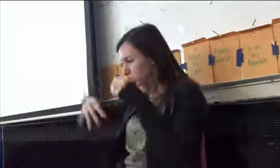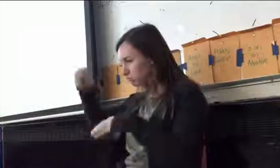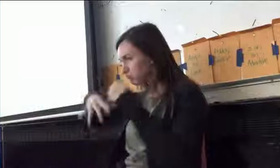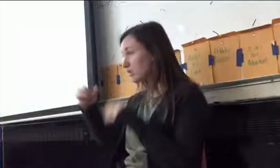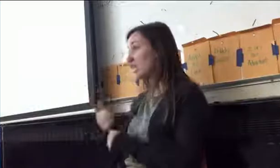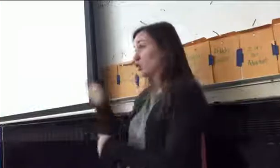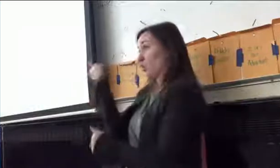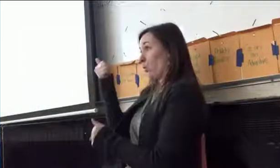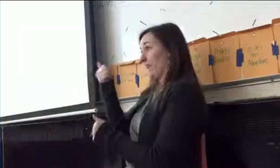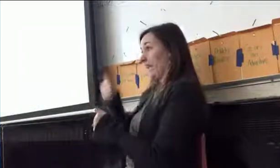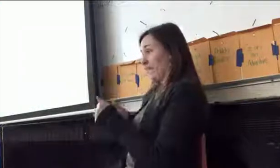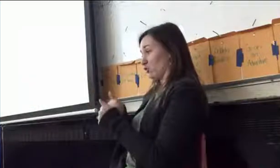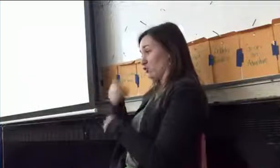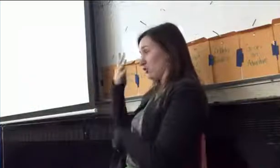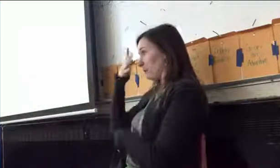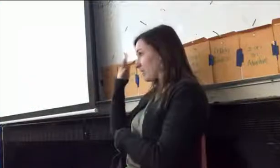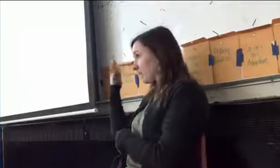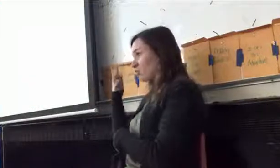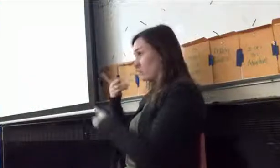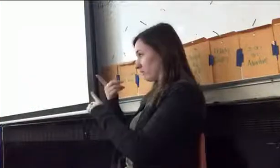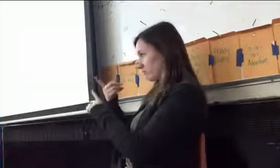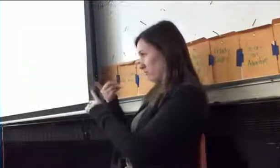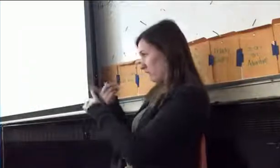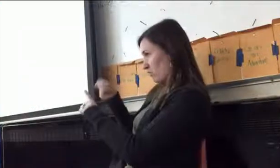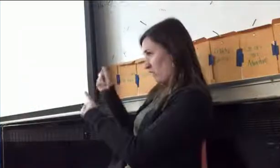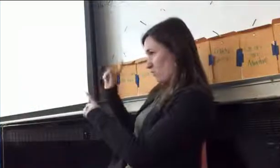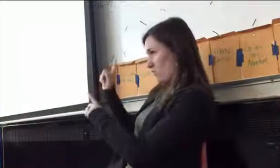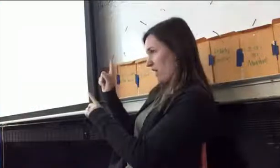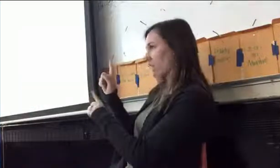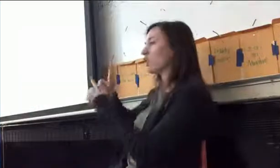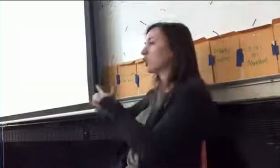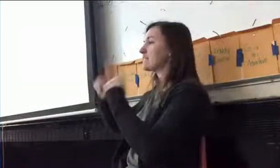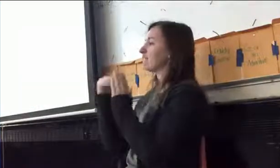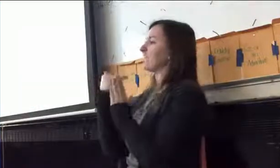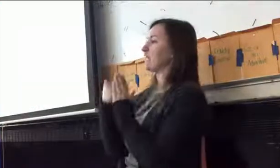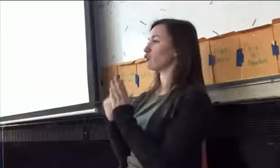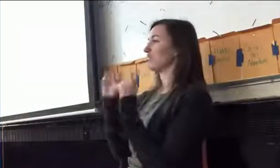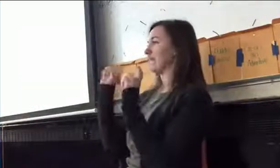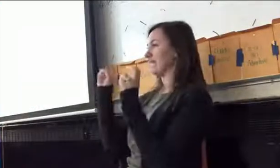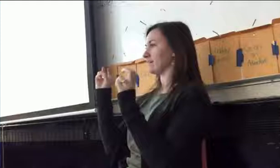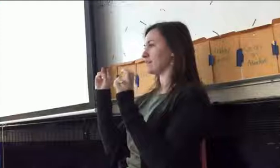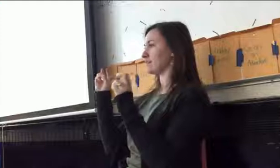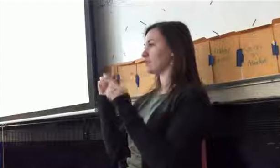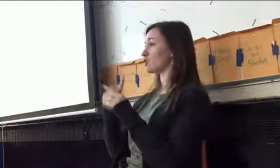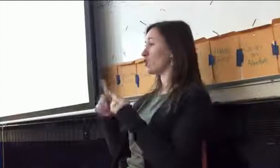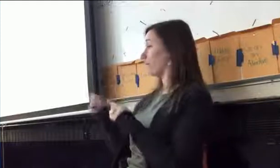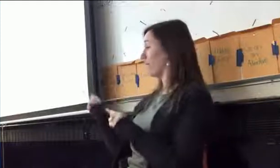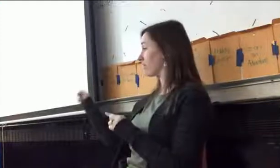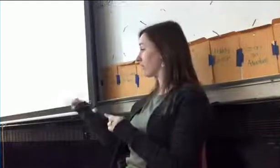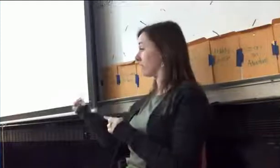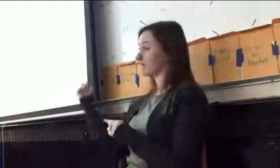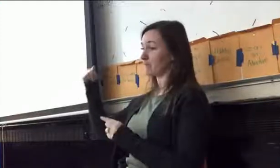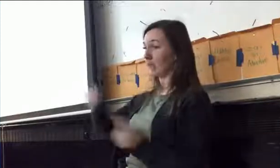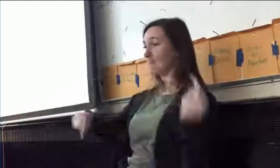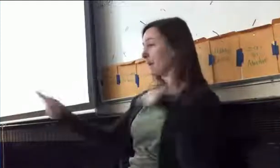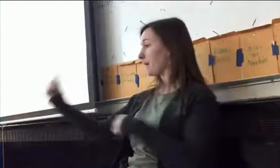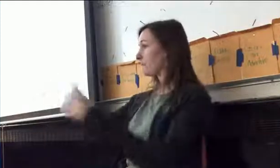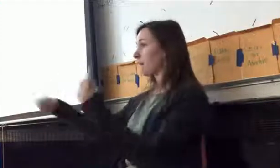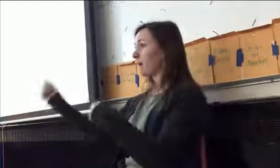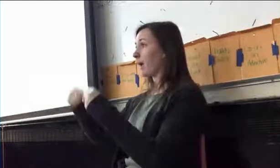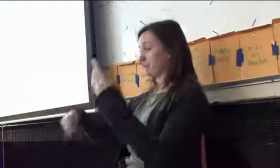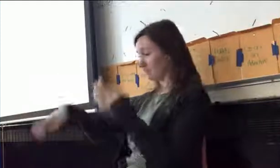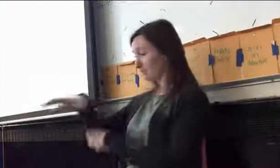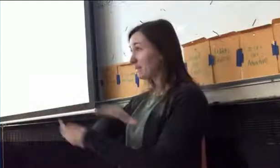while separately they might not taste that good, together they make something delicious and great. So the idea of the melting pot in